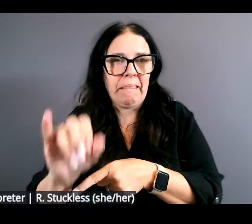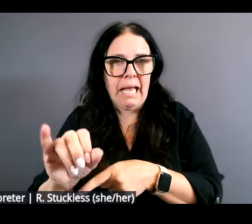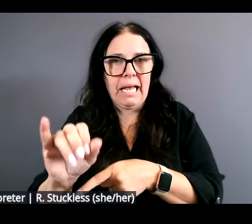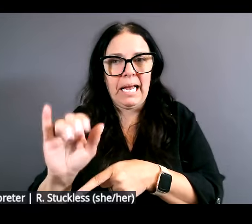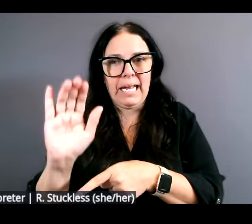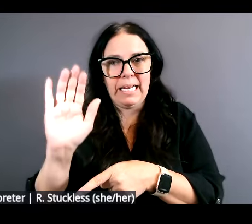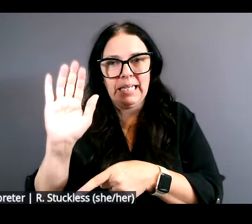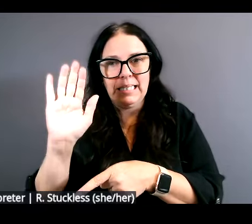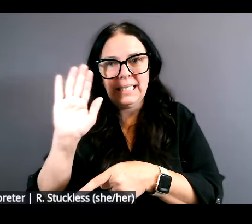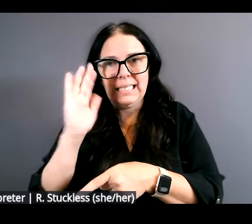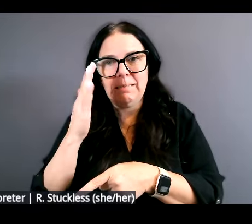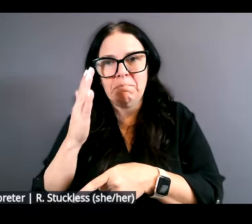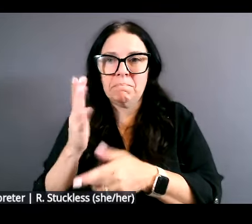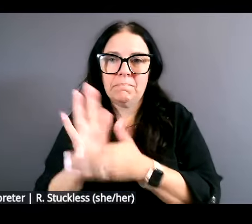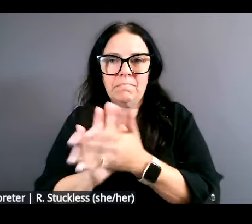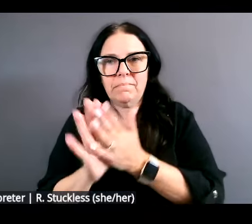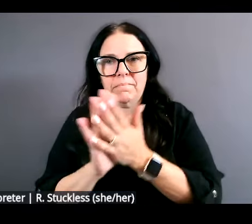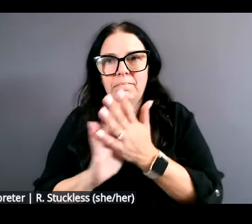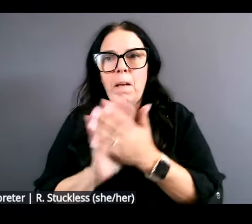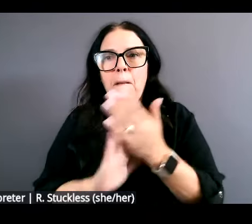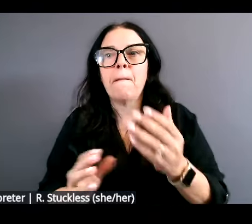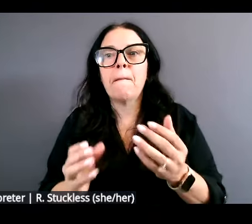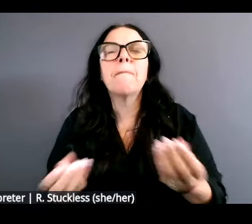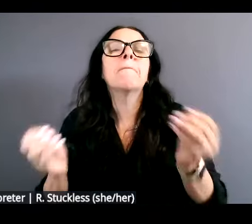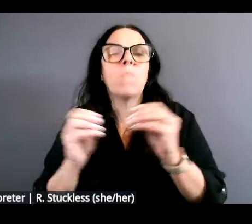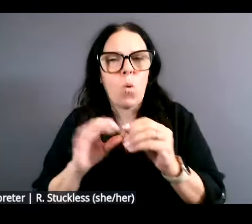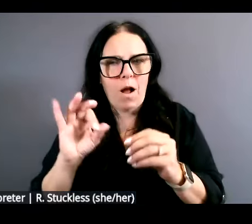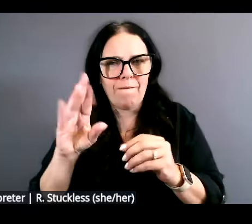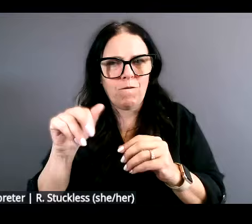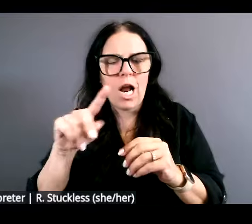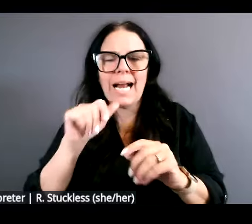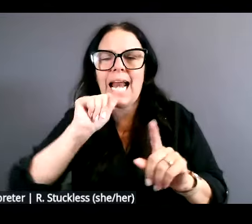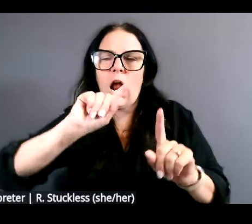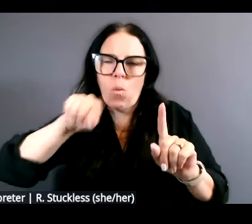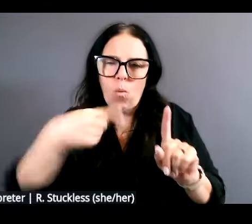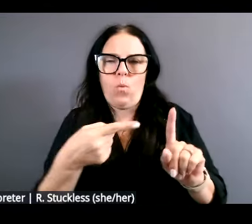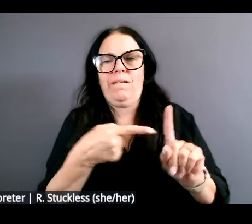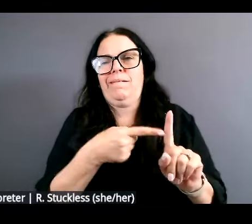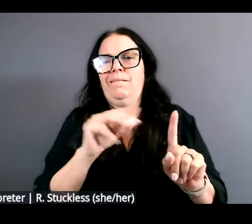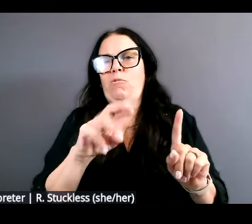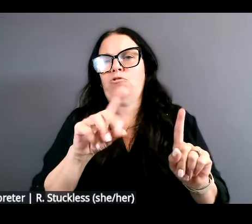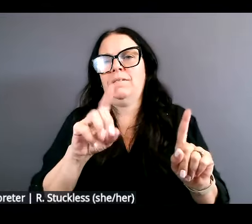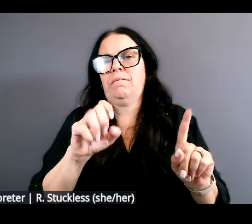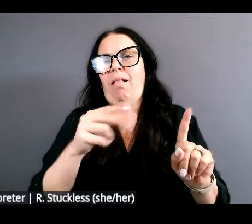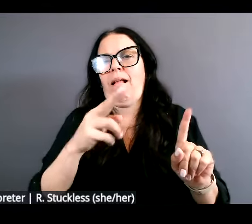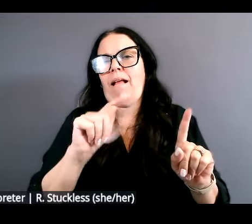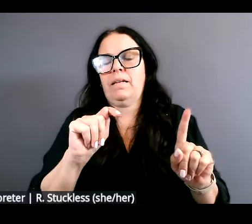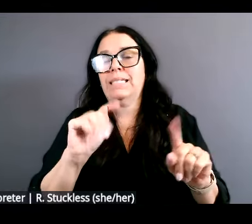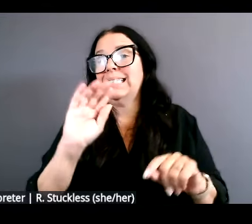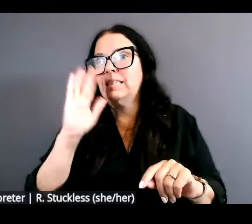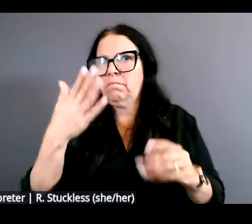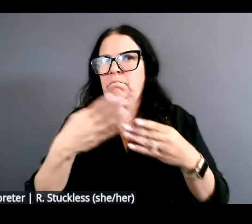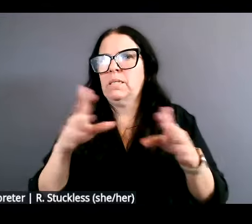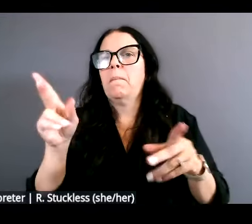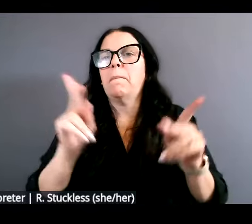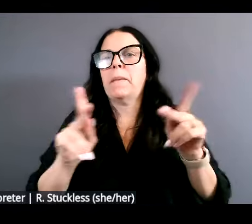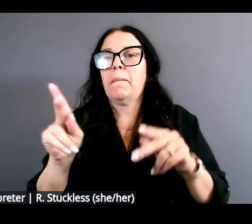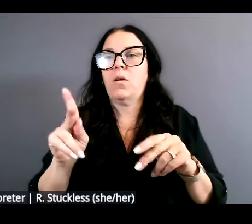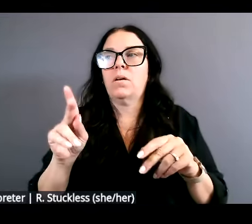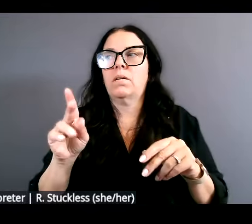more widespread than just with regard to one circulator. That people were just taking a circulator's